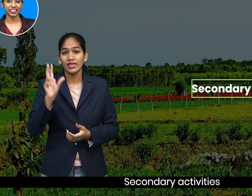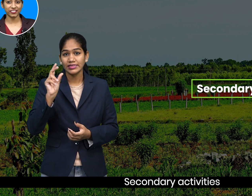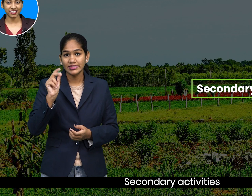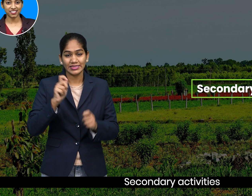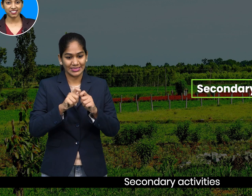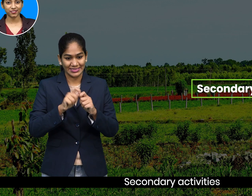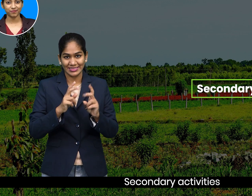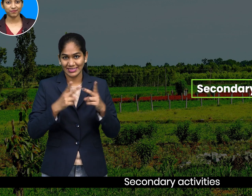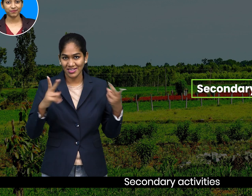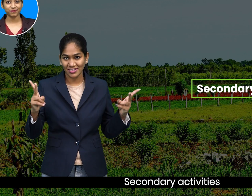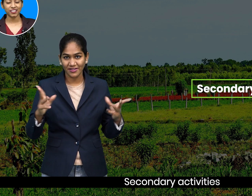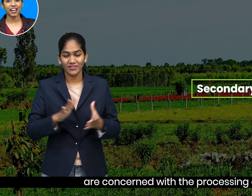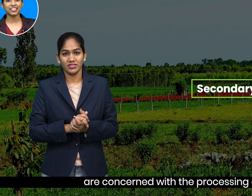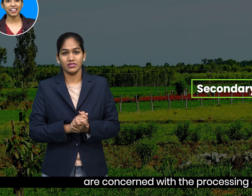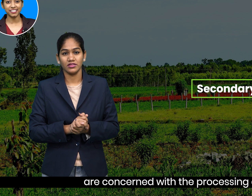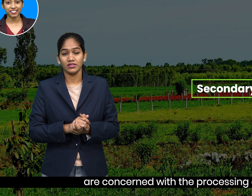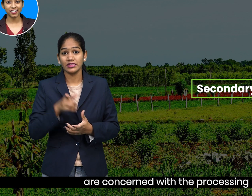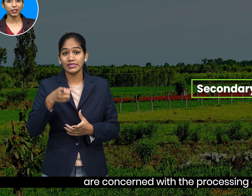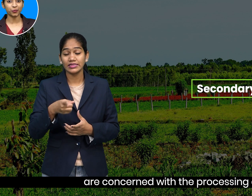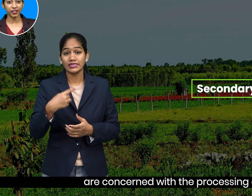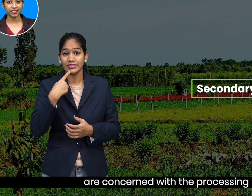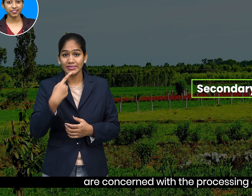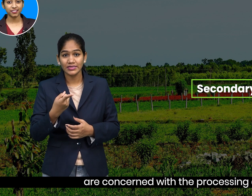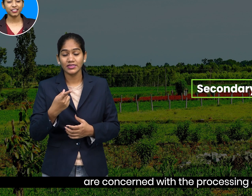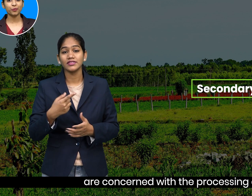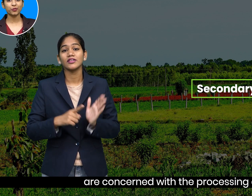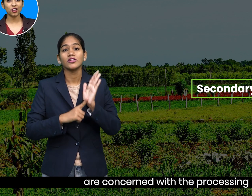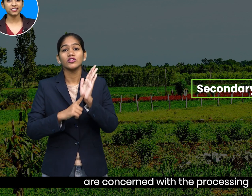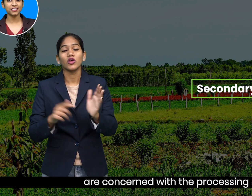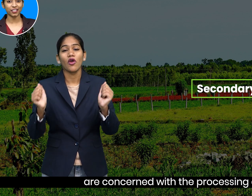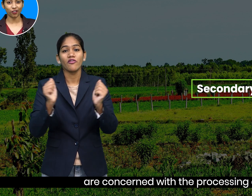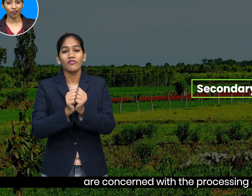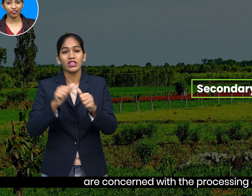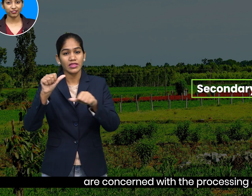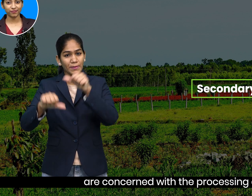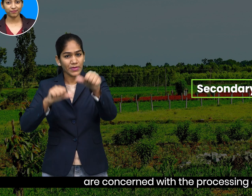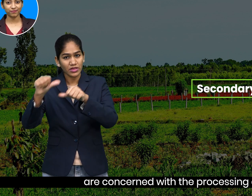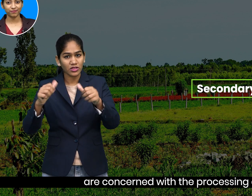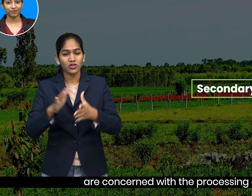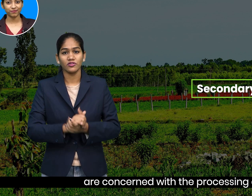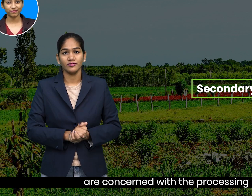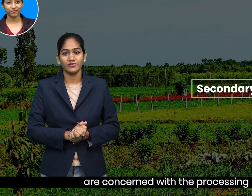Secondary activities are concerned with the processing of